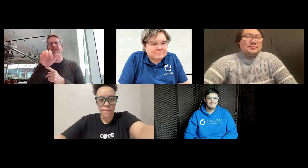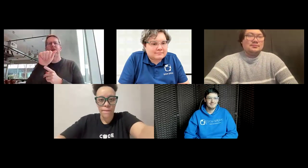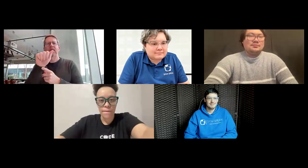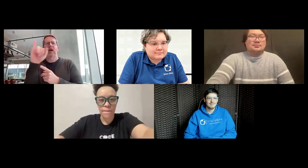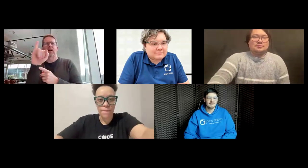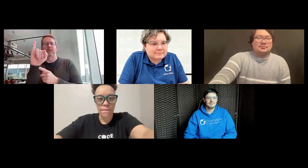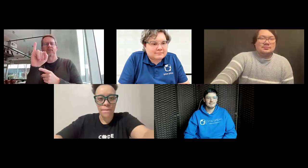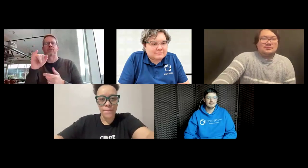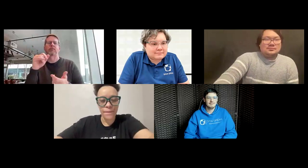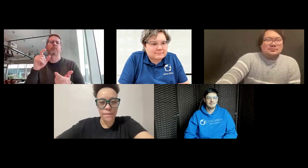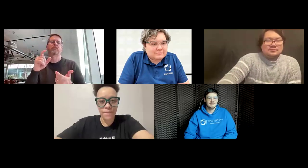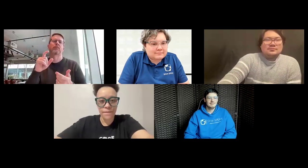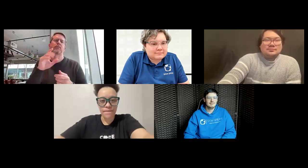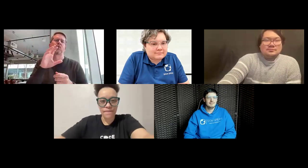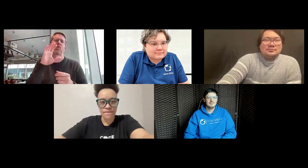meaning generative AI,